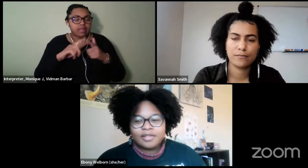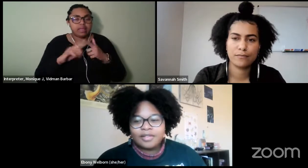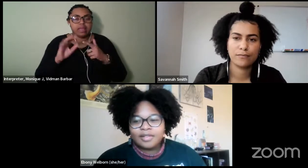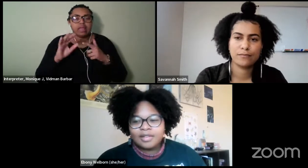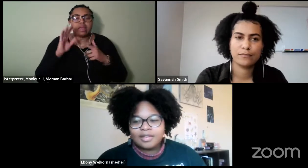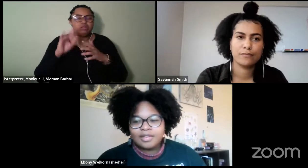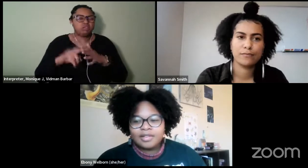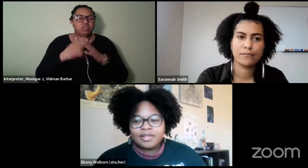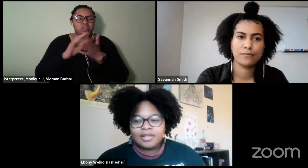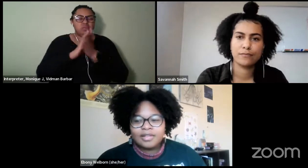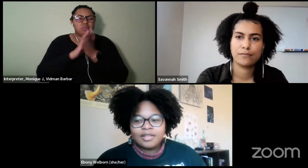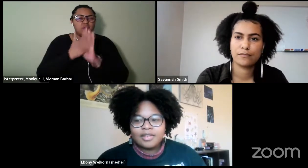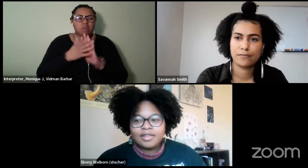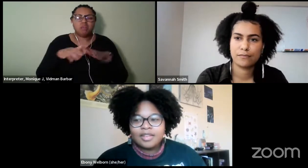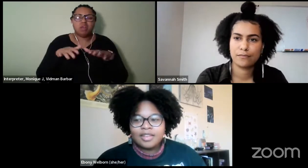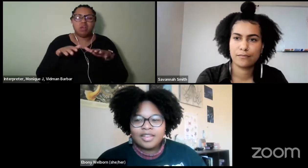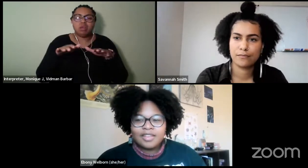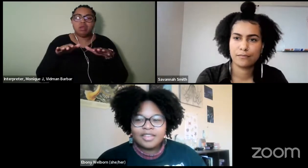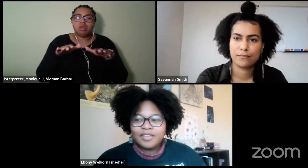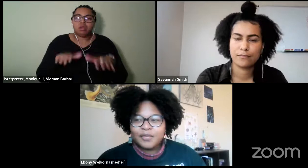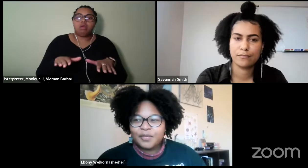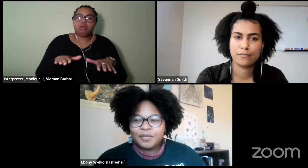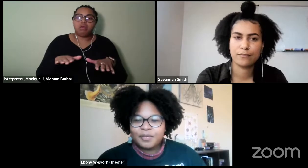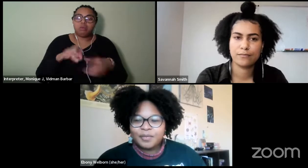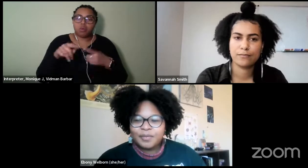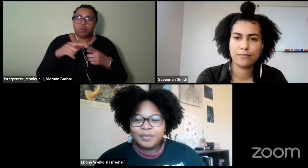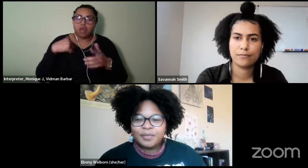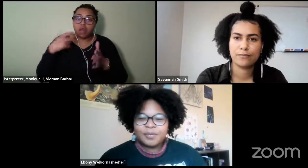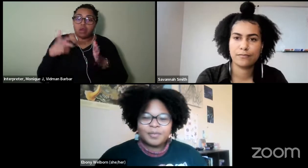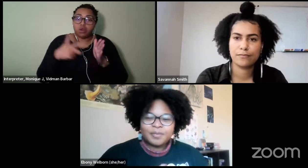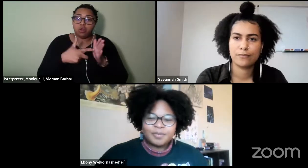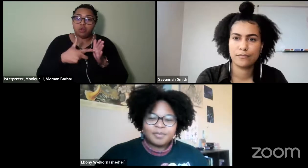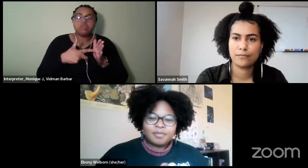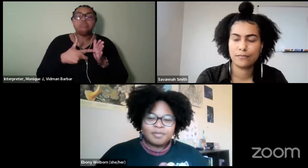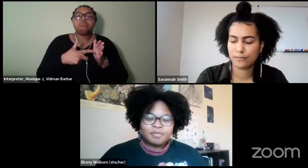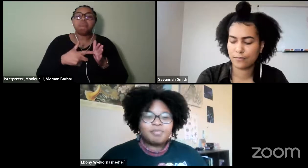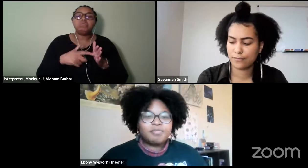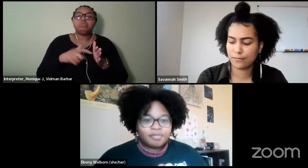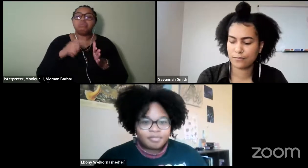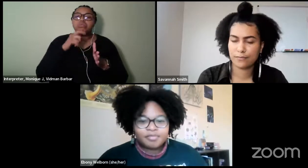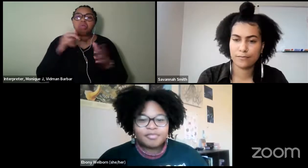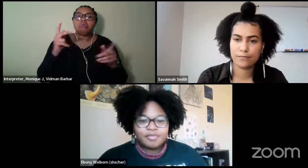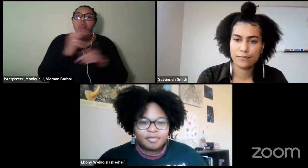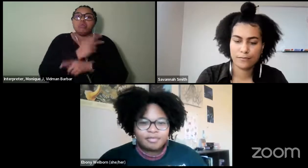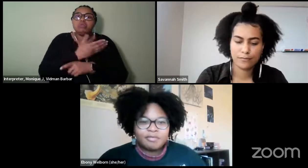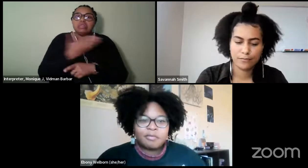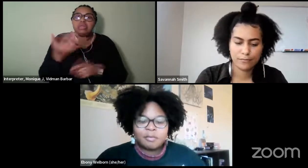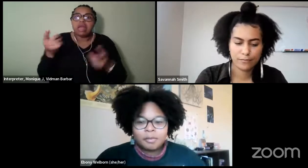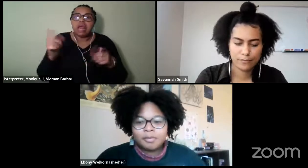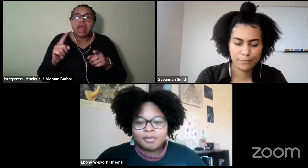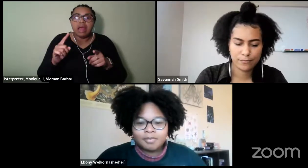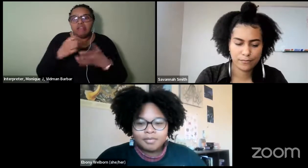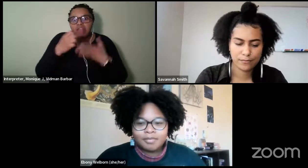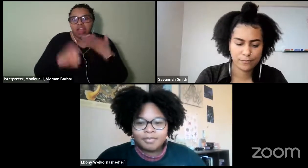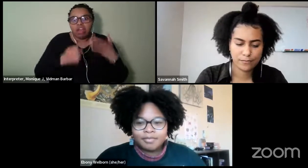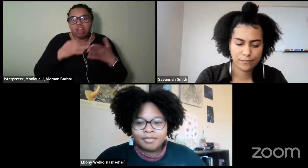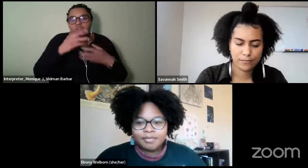become calm once I noticed, it wasn't the end of the world and I was surrounded by something I